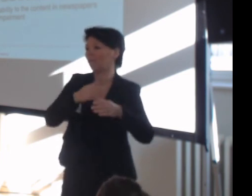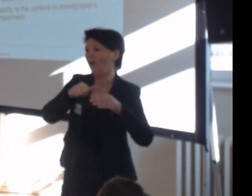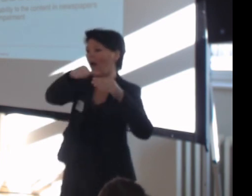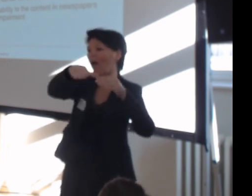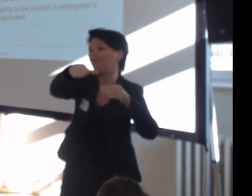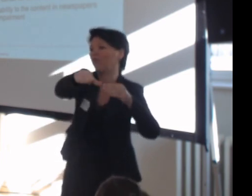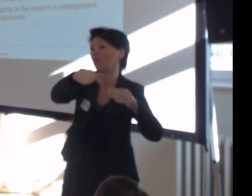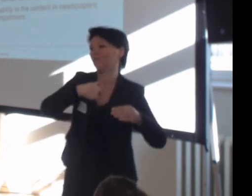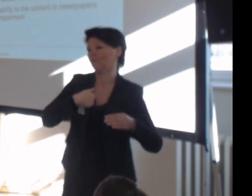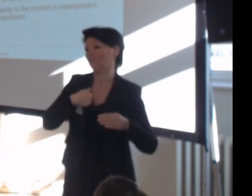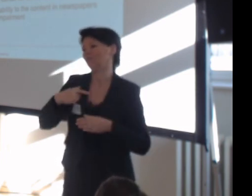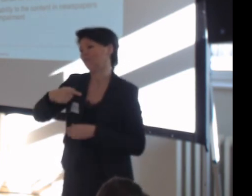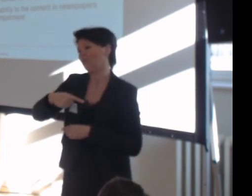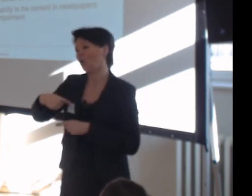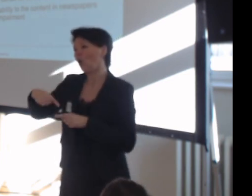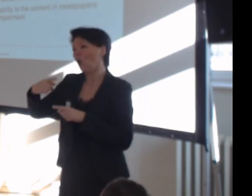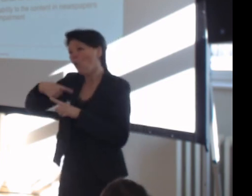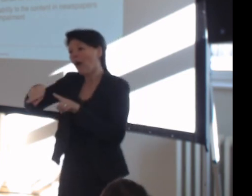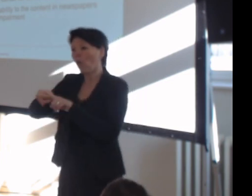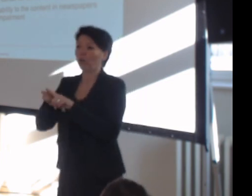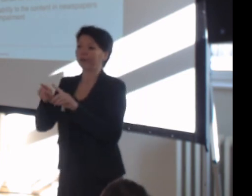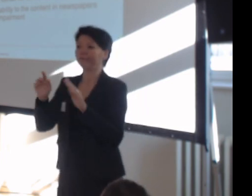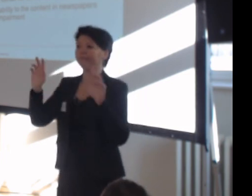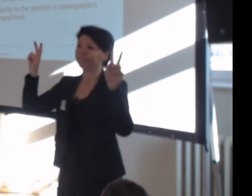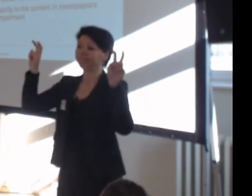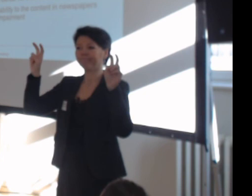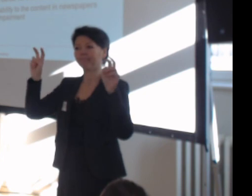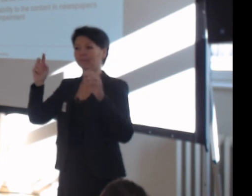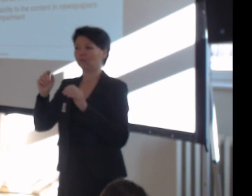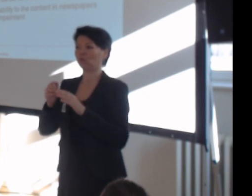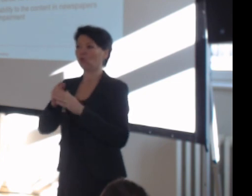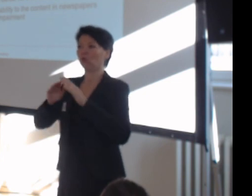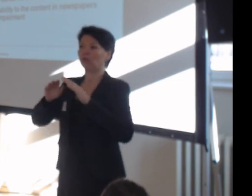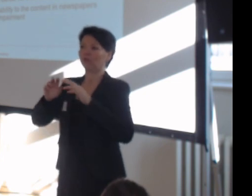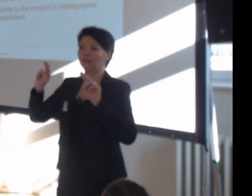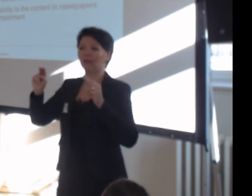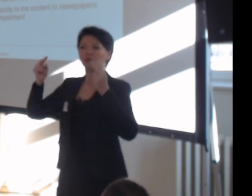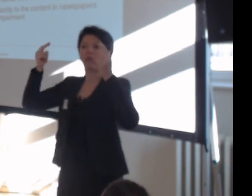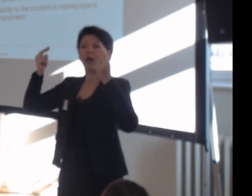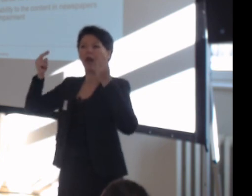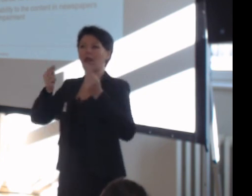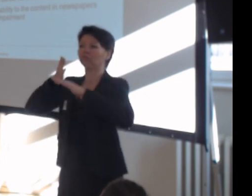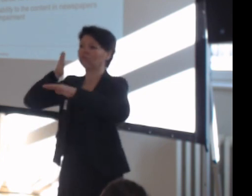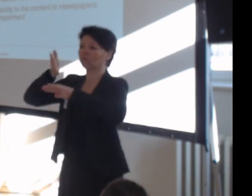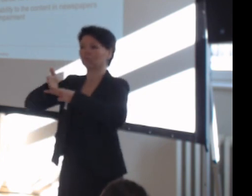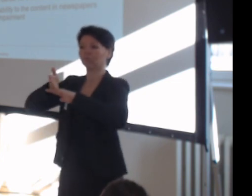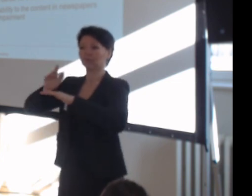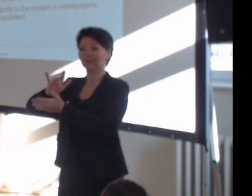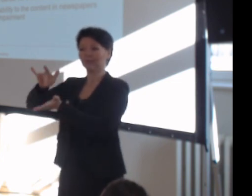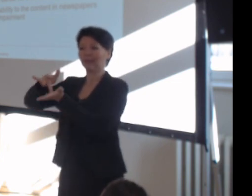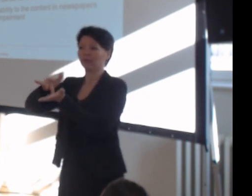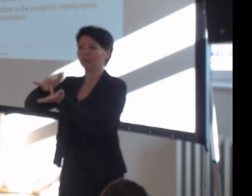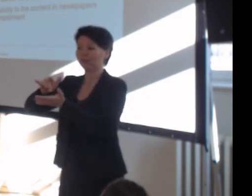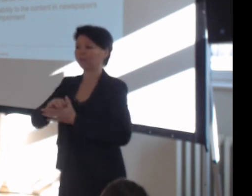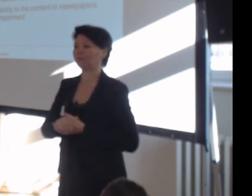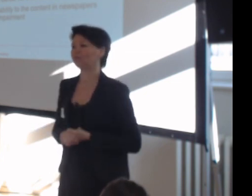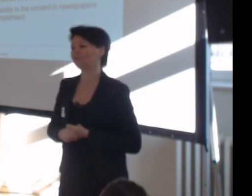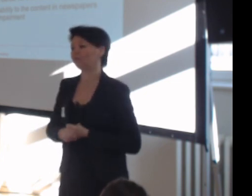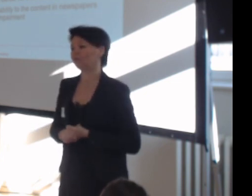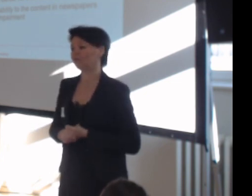a national knowledge center for accessible media. And we also